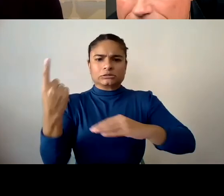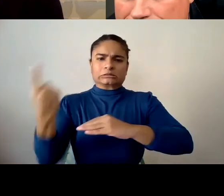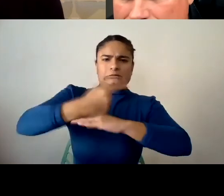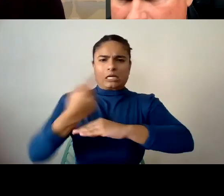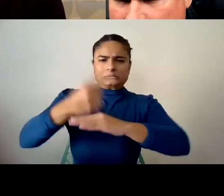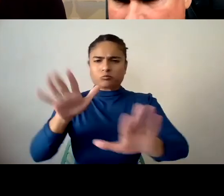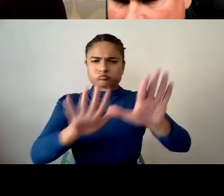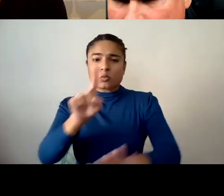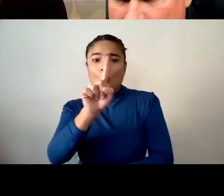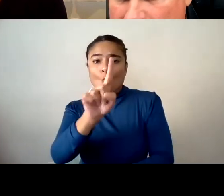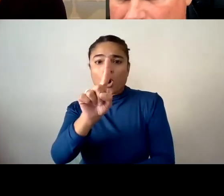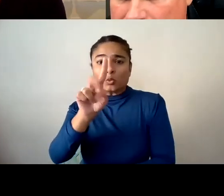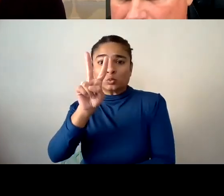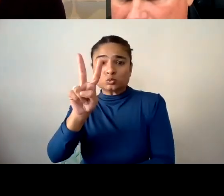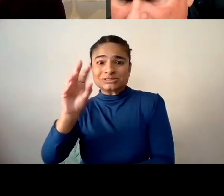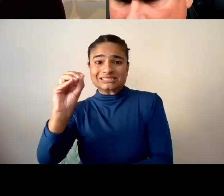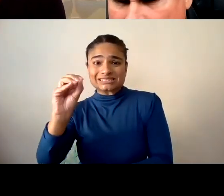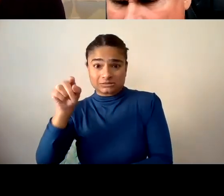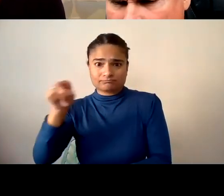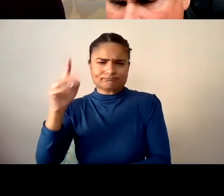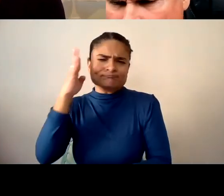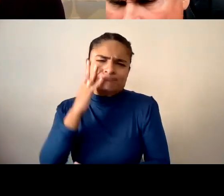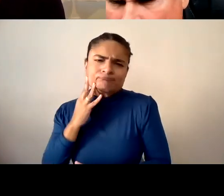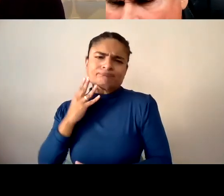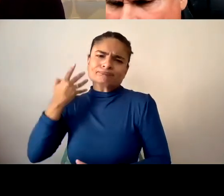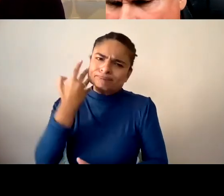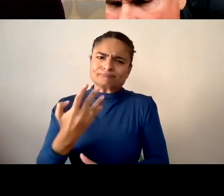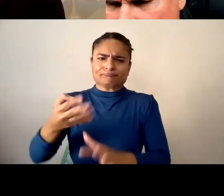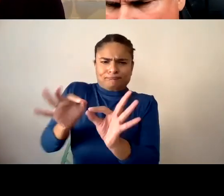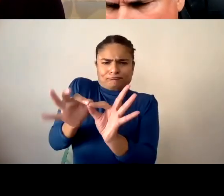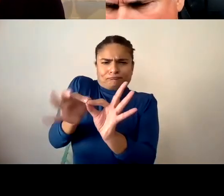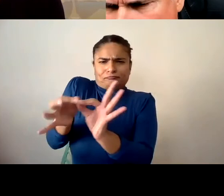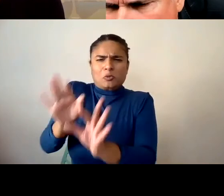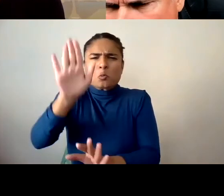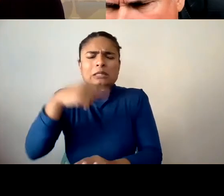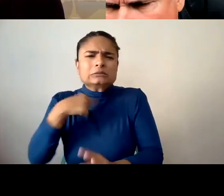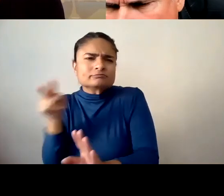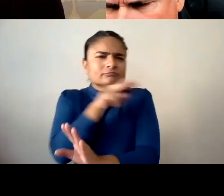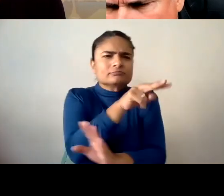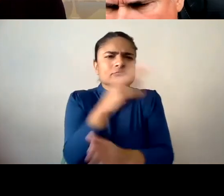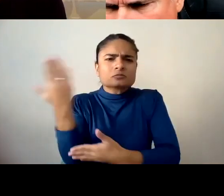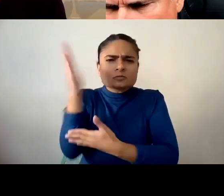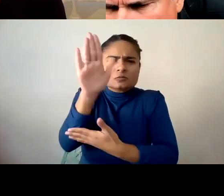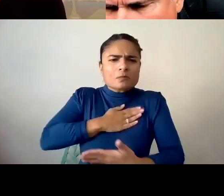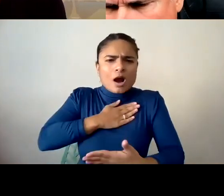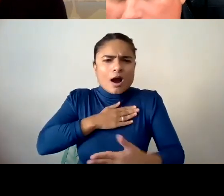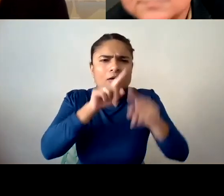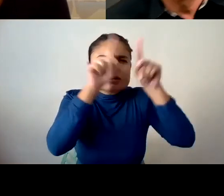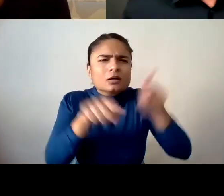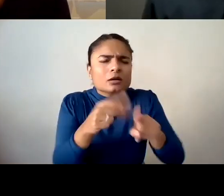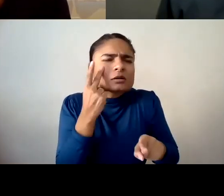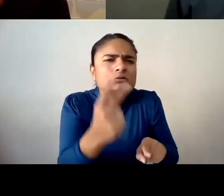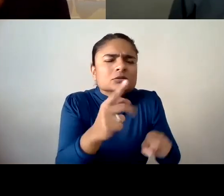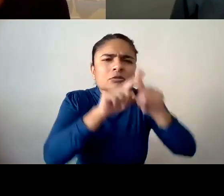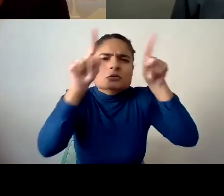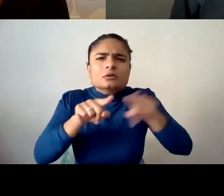then let me look at my presentation again, see how many days related to international sign that is. 20 days in